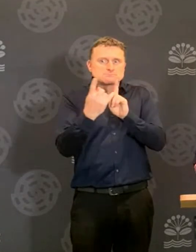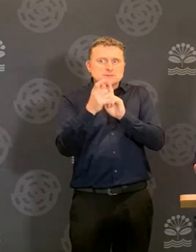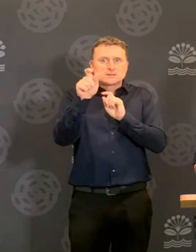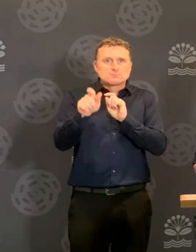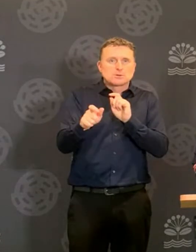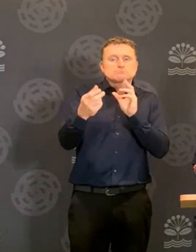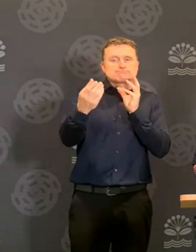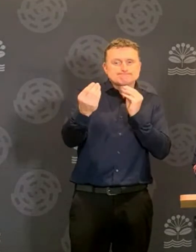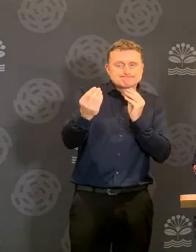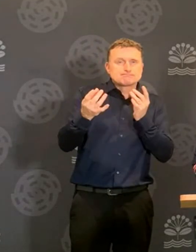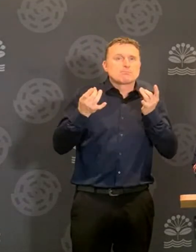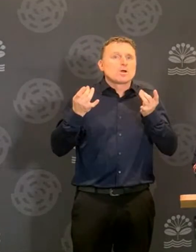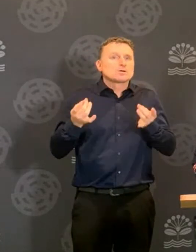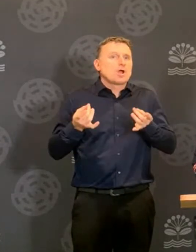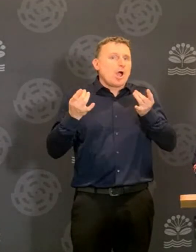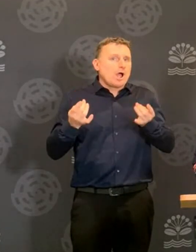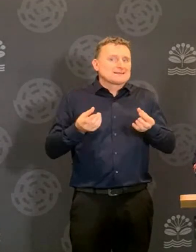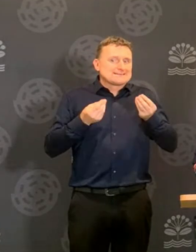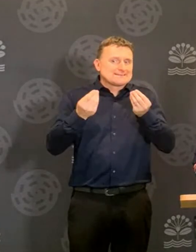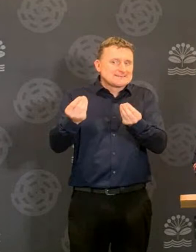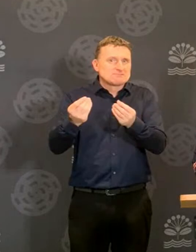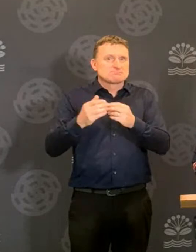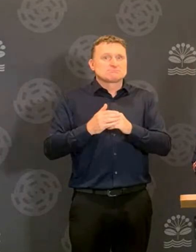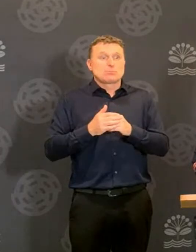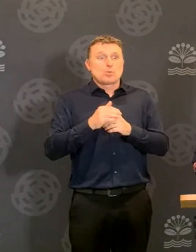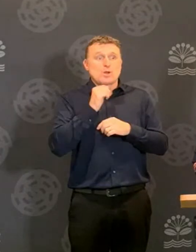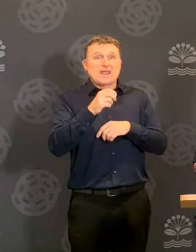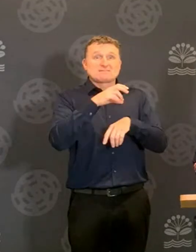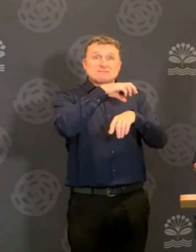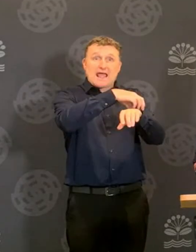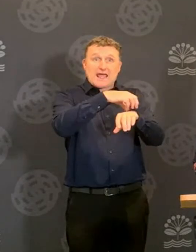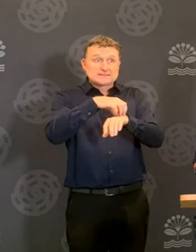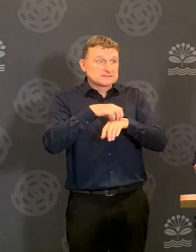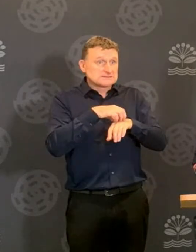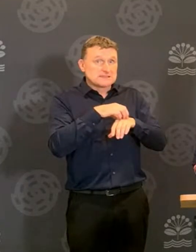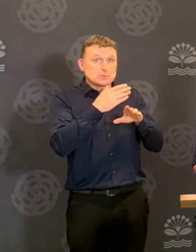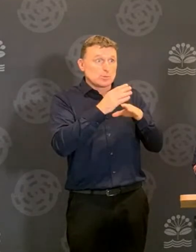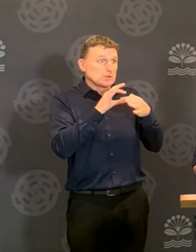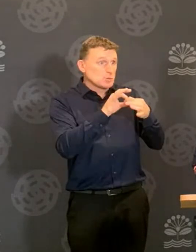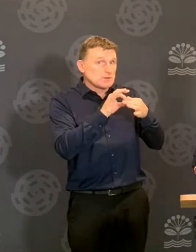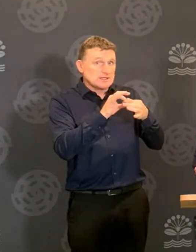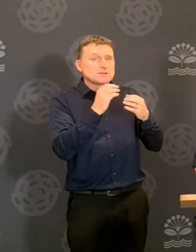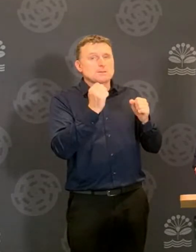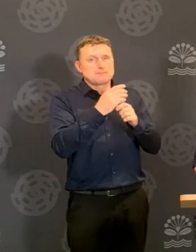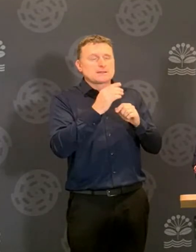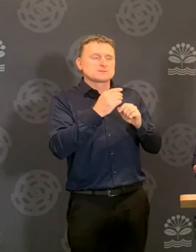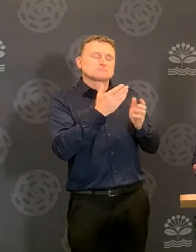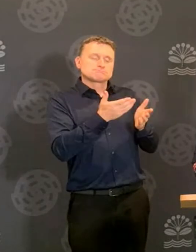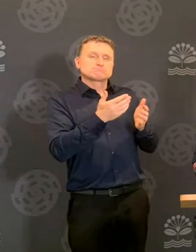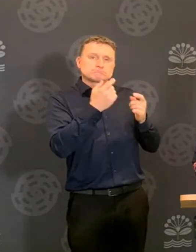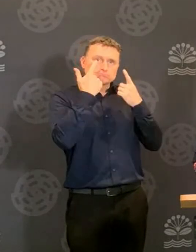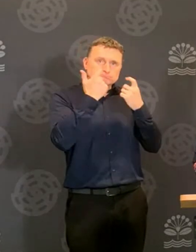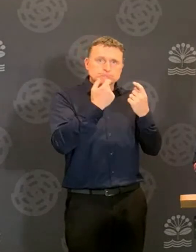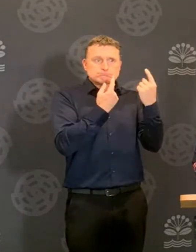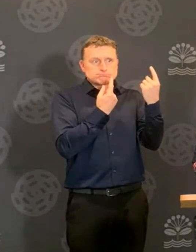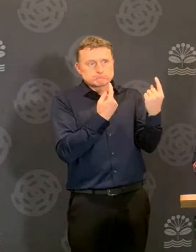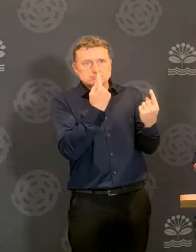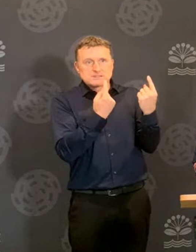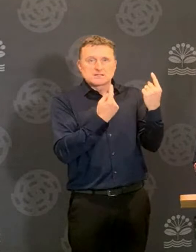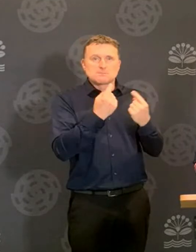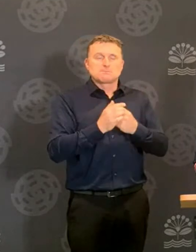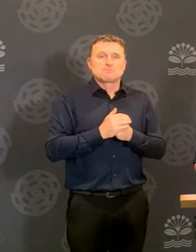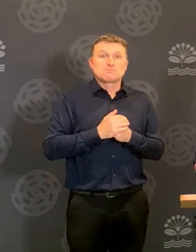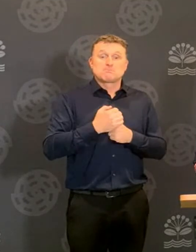interacting with people and interacting with service providers. We've got lots of people out there on the ground,